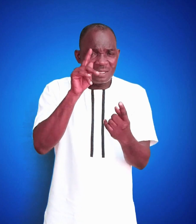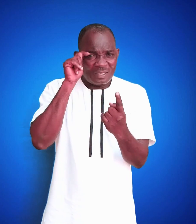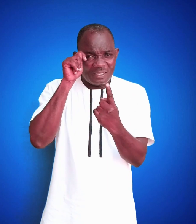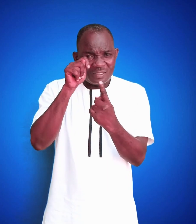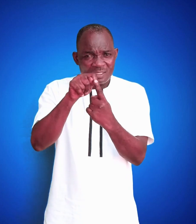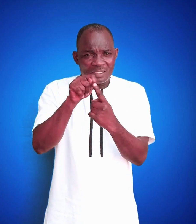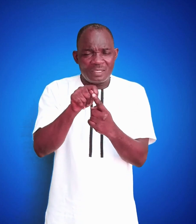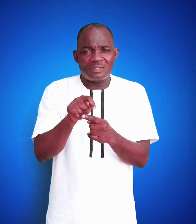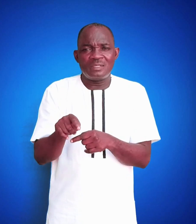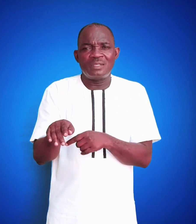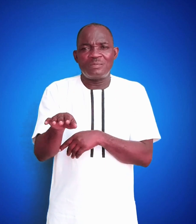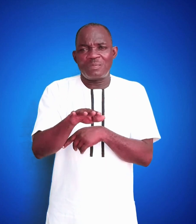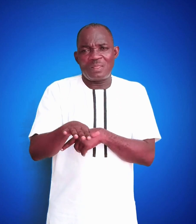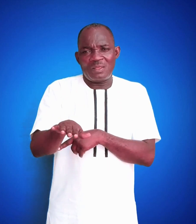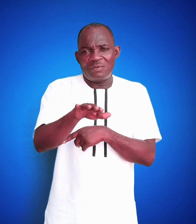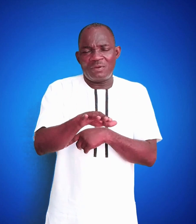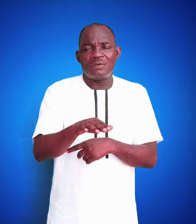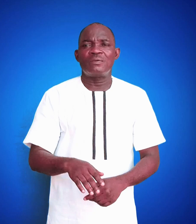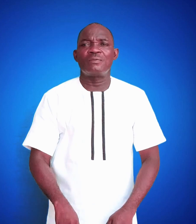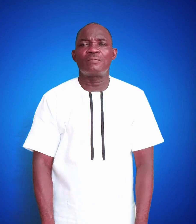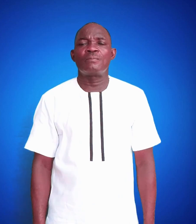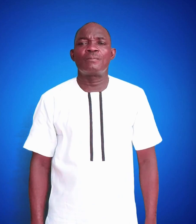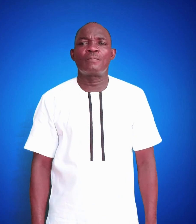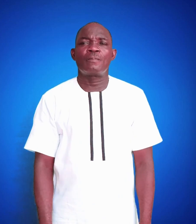target populations.